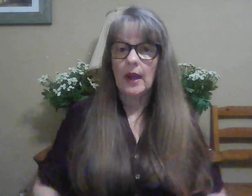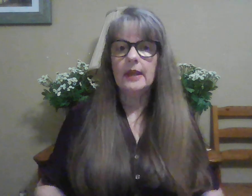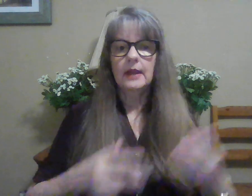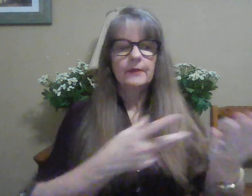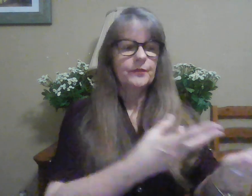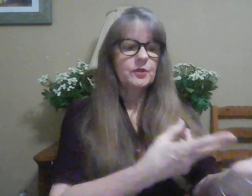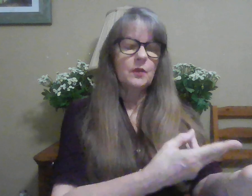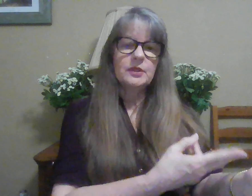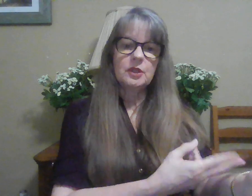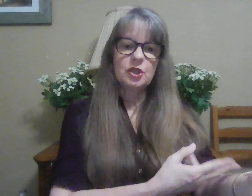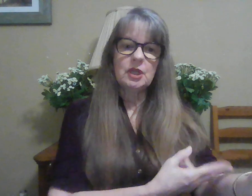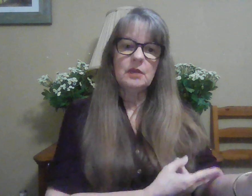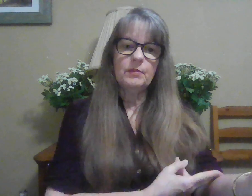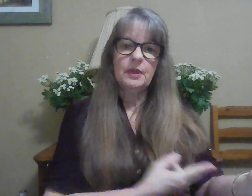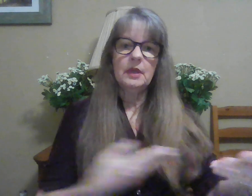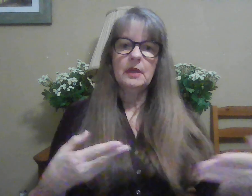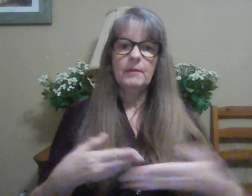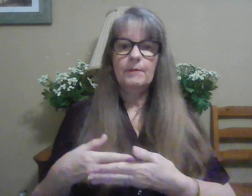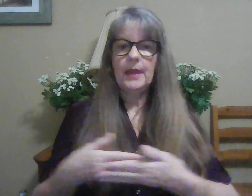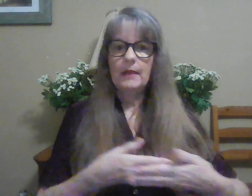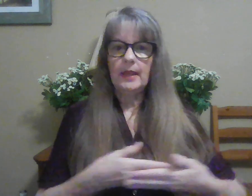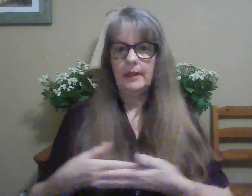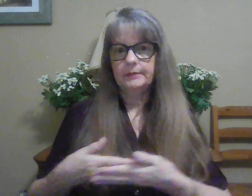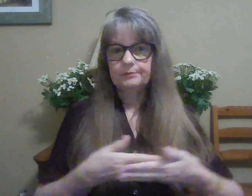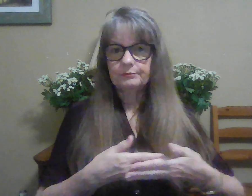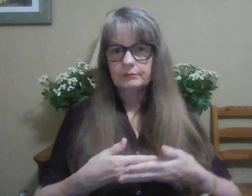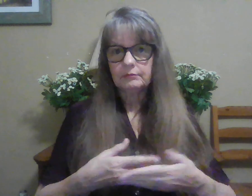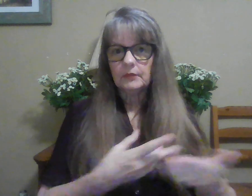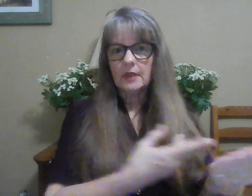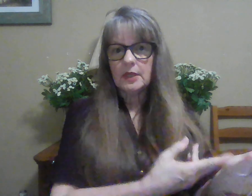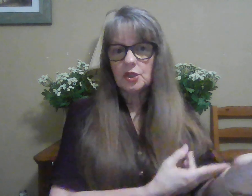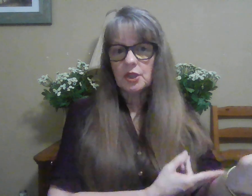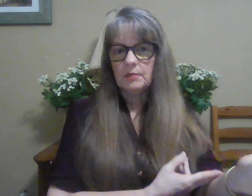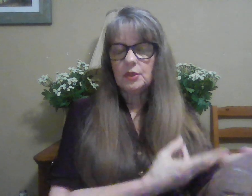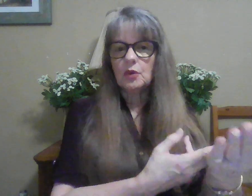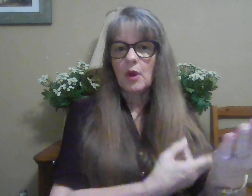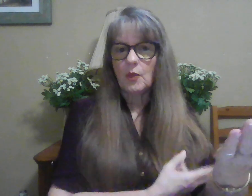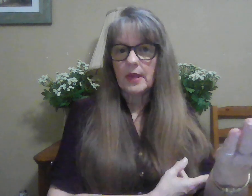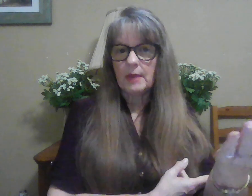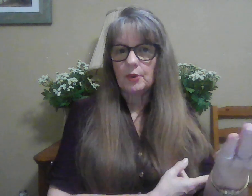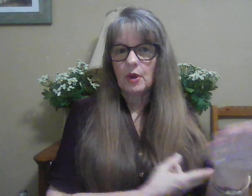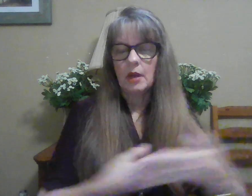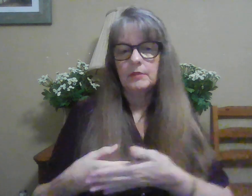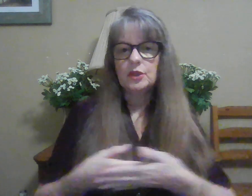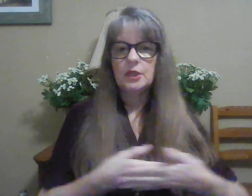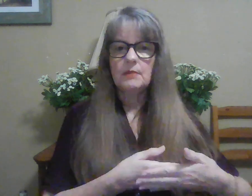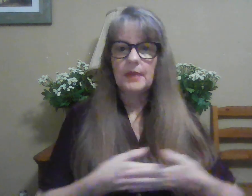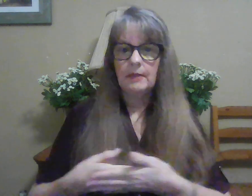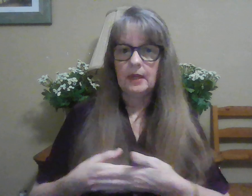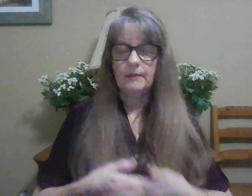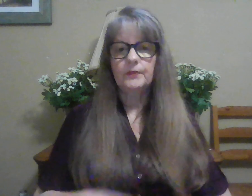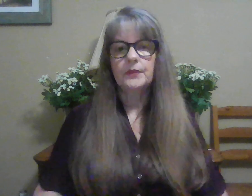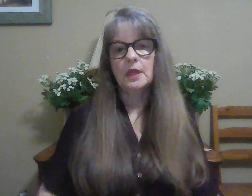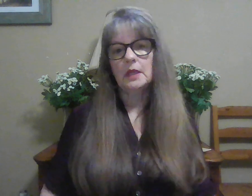right? So it's a sheep baby. That's sheep, but you go all the way up your arm. Sheep baby is